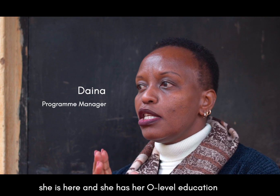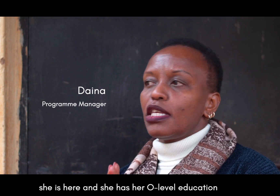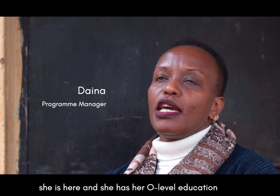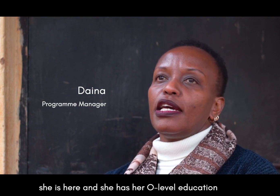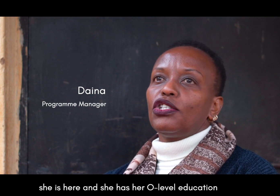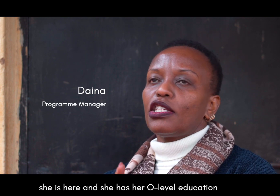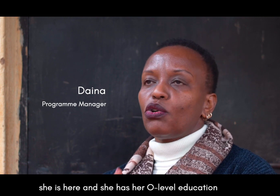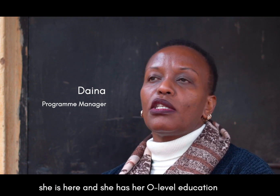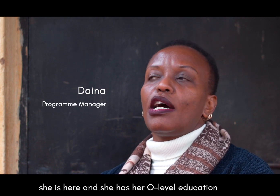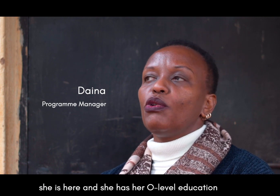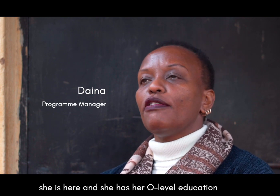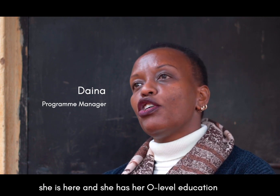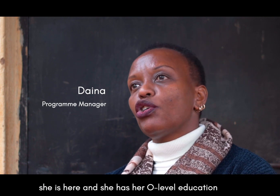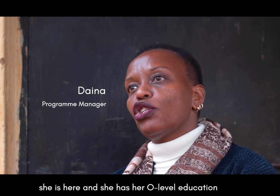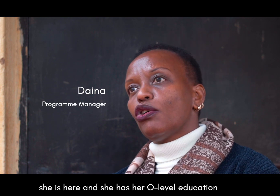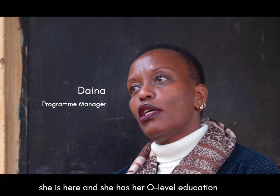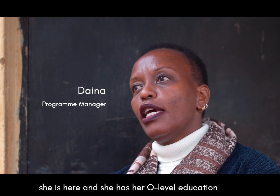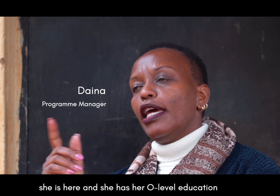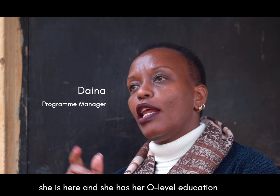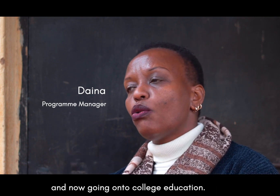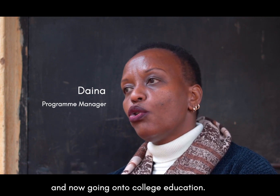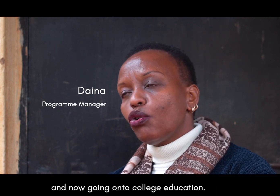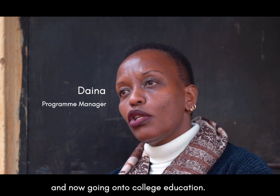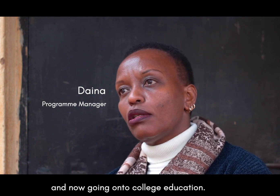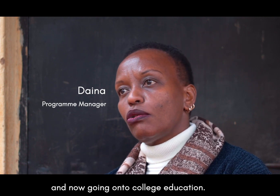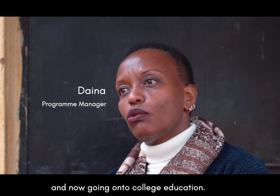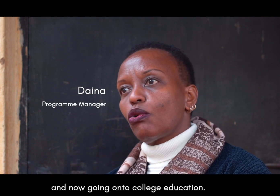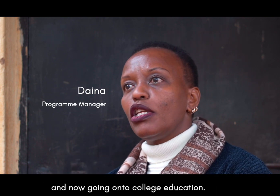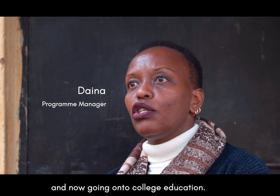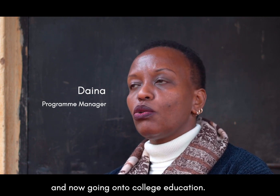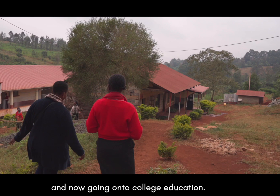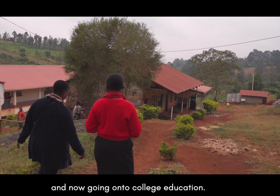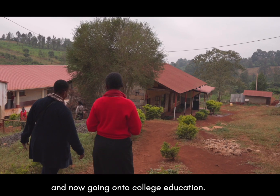here and she has got her O-level education and now going on to college education.